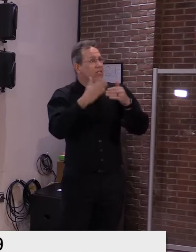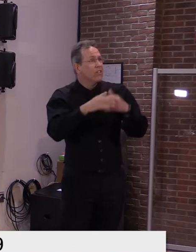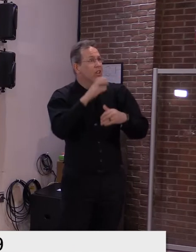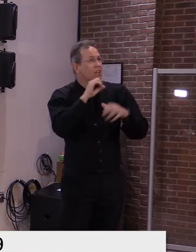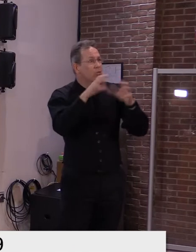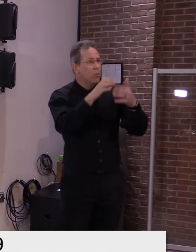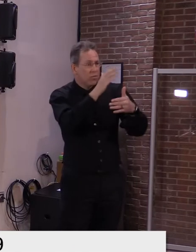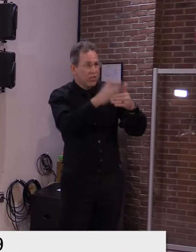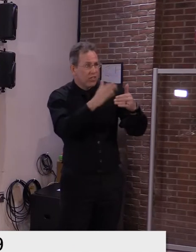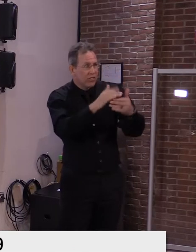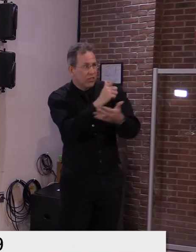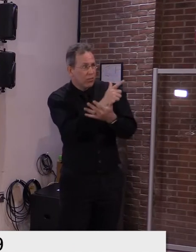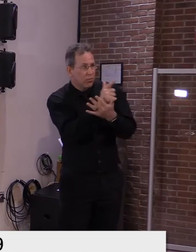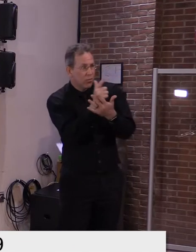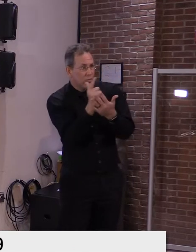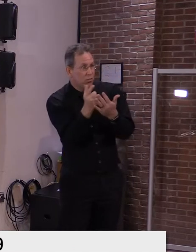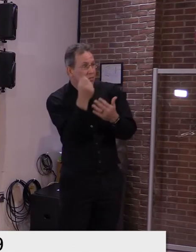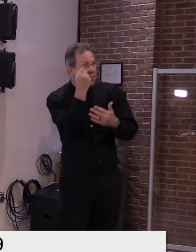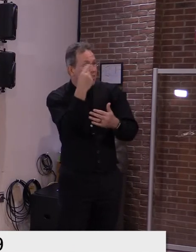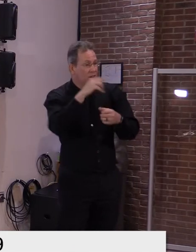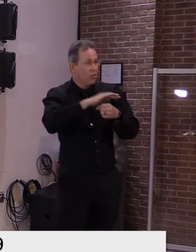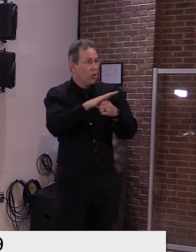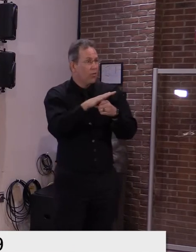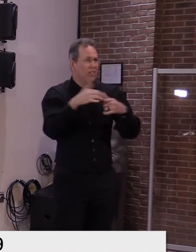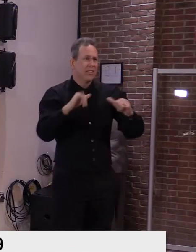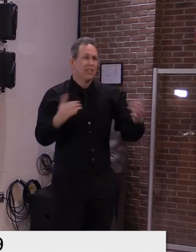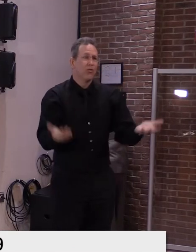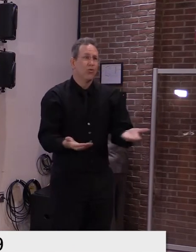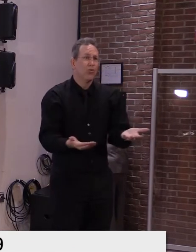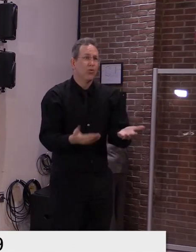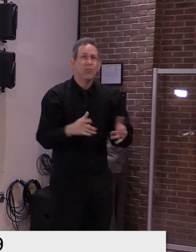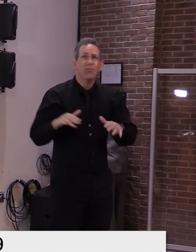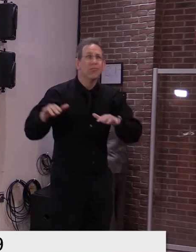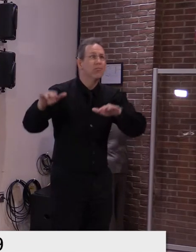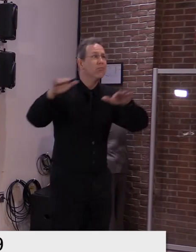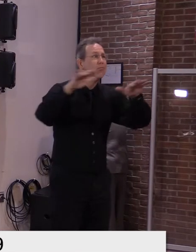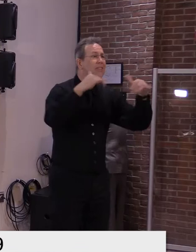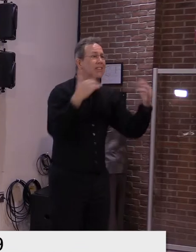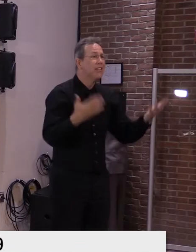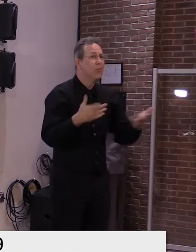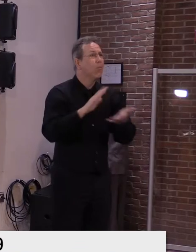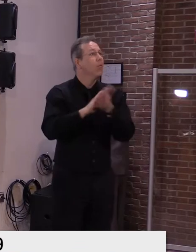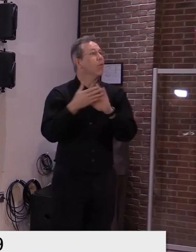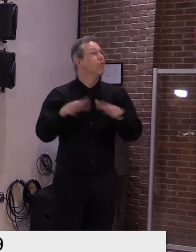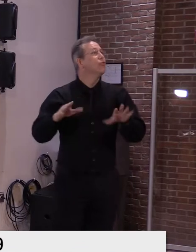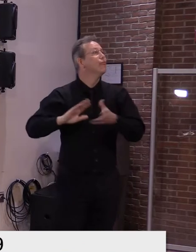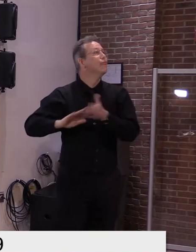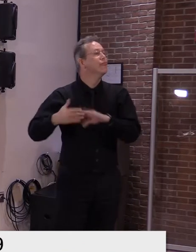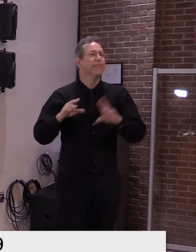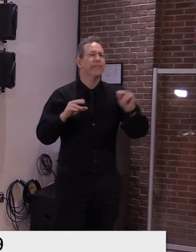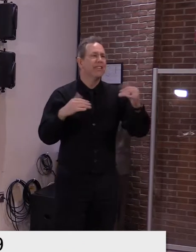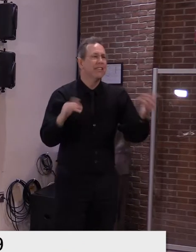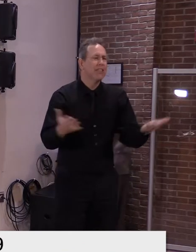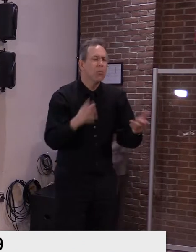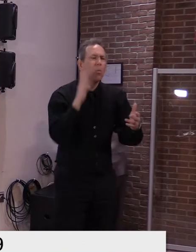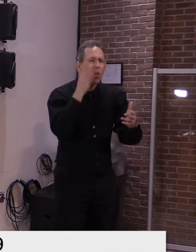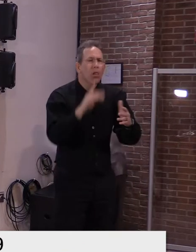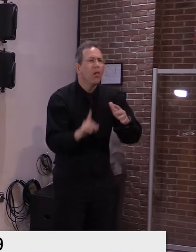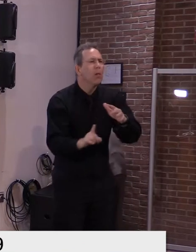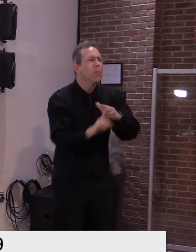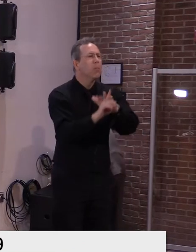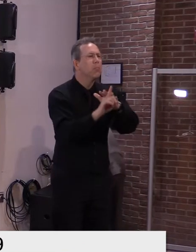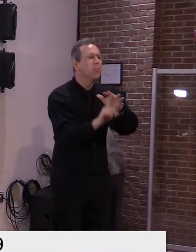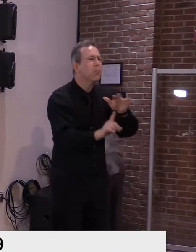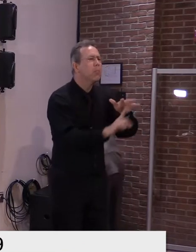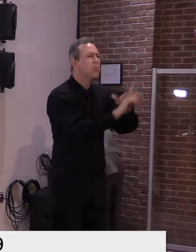still be cases for quite some time. But we can reduce the most harmful impacts with this vaccine. And you